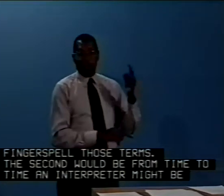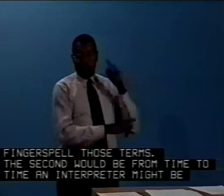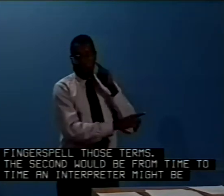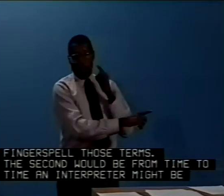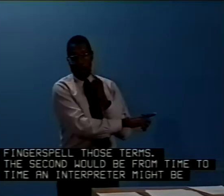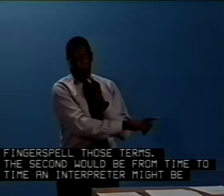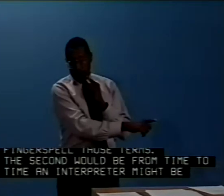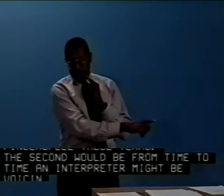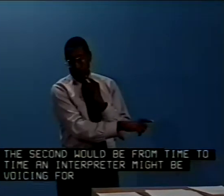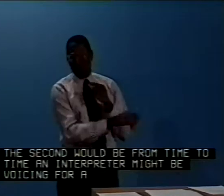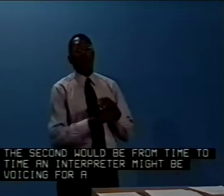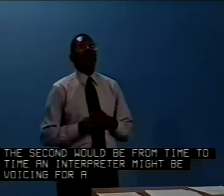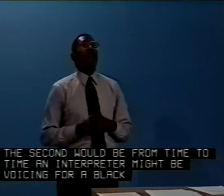presenter.